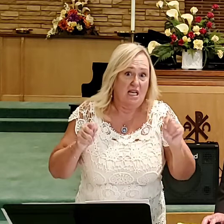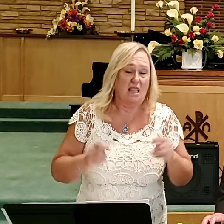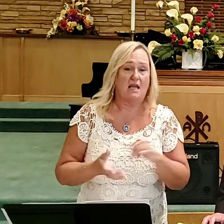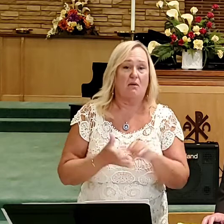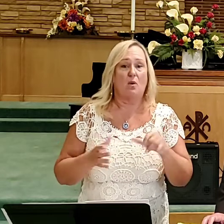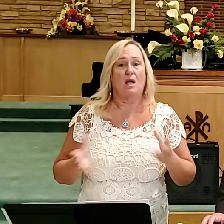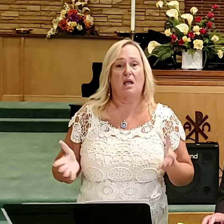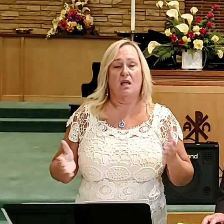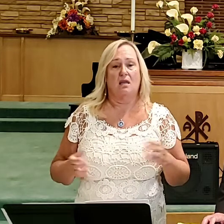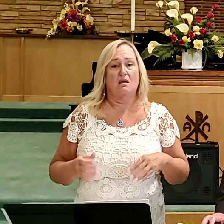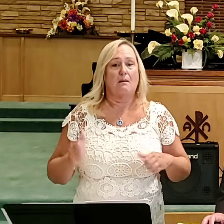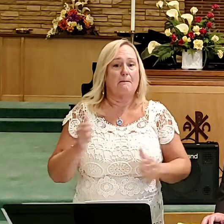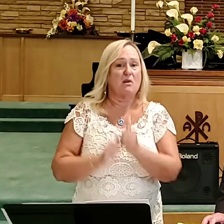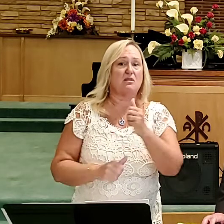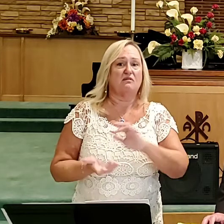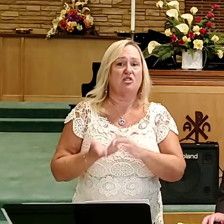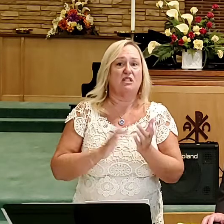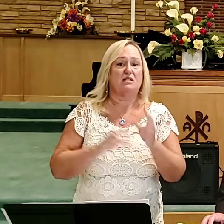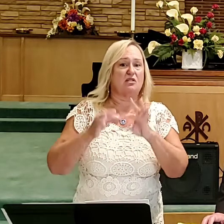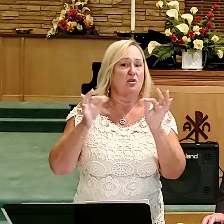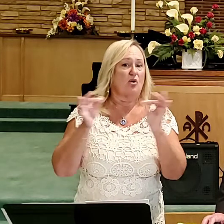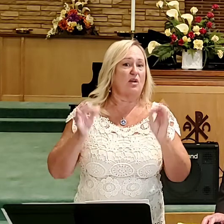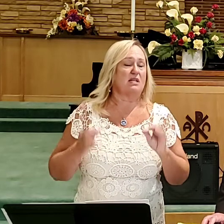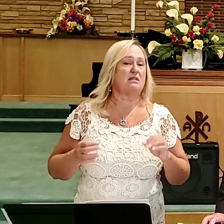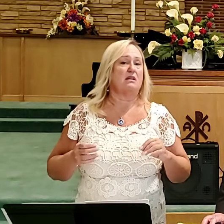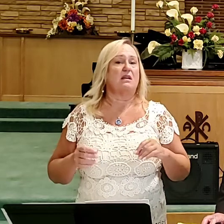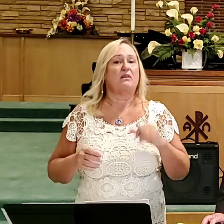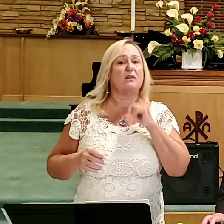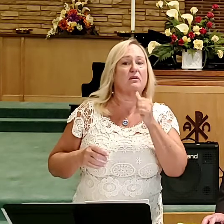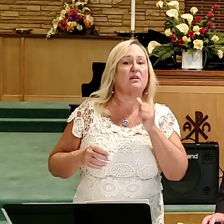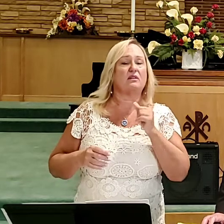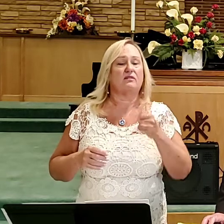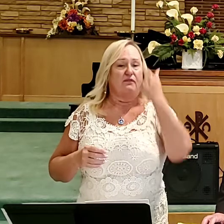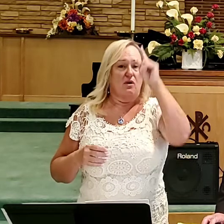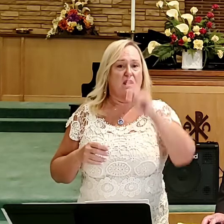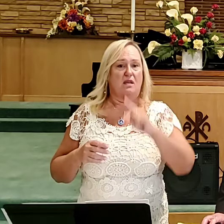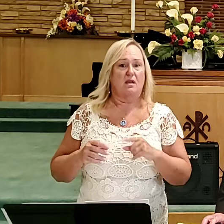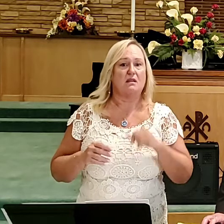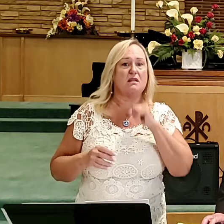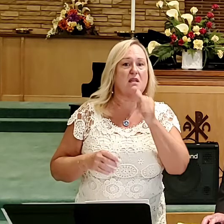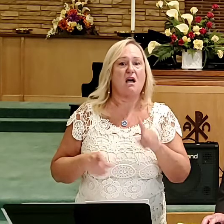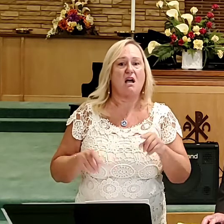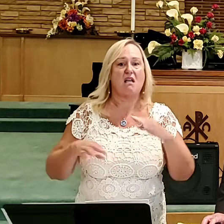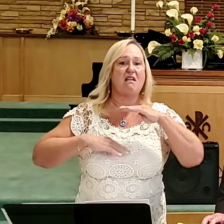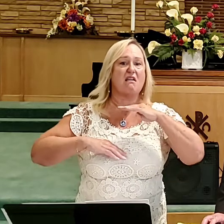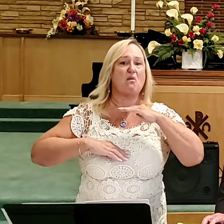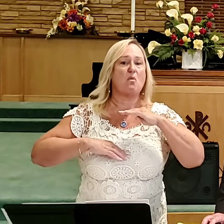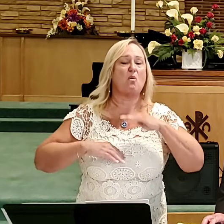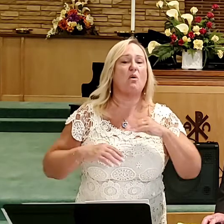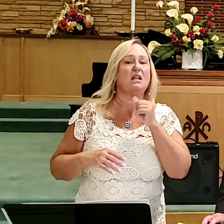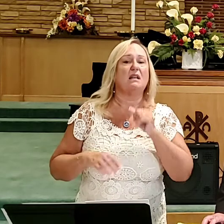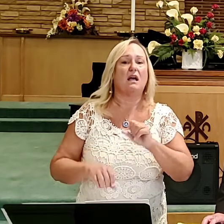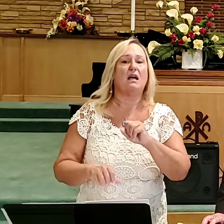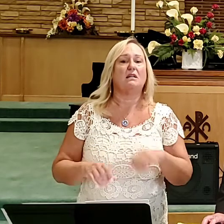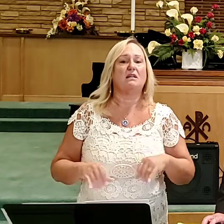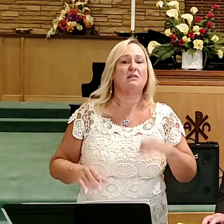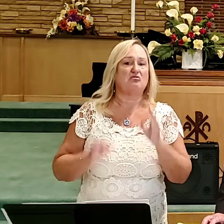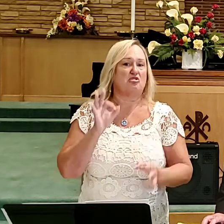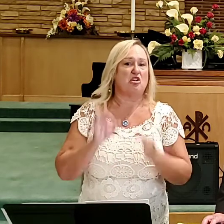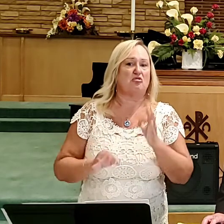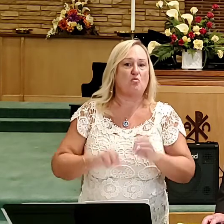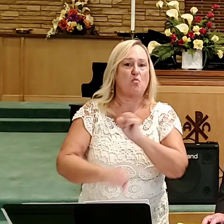Most of Jesus' parables had to do with the unequal and unjust working conditions in his time.